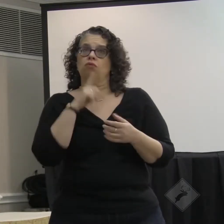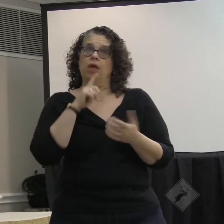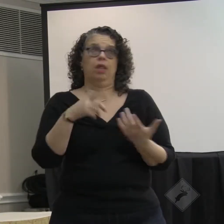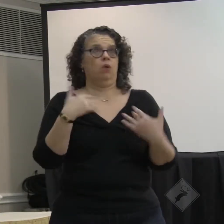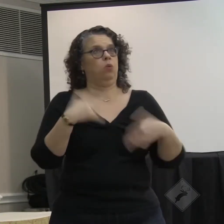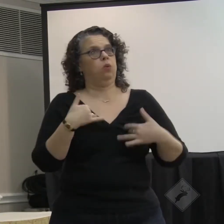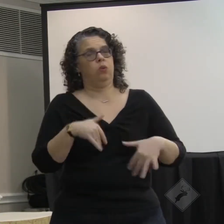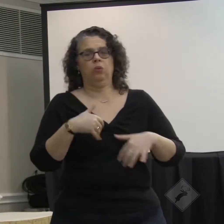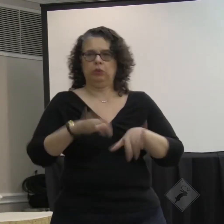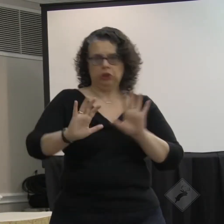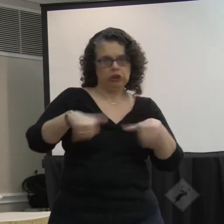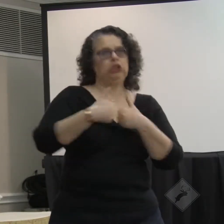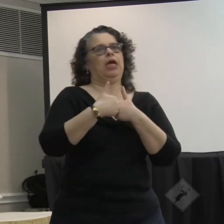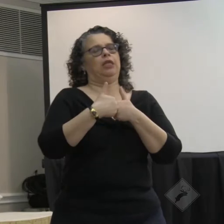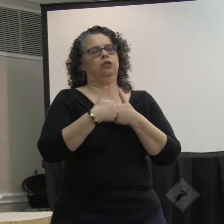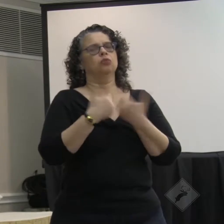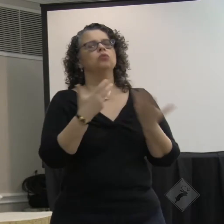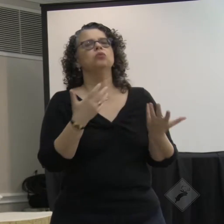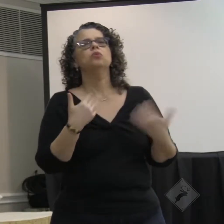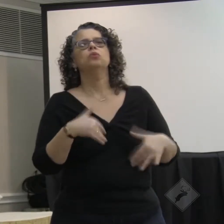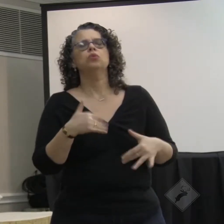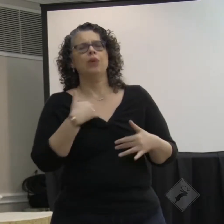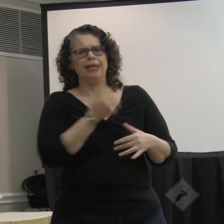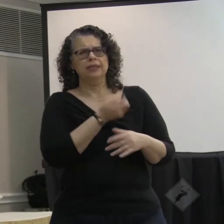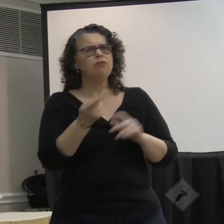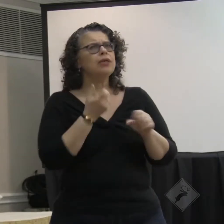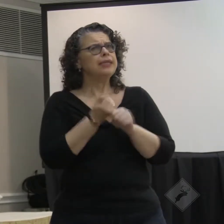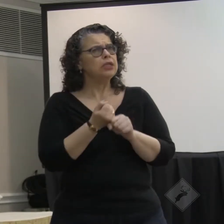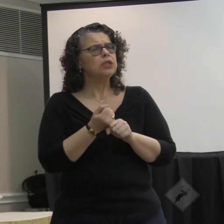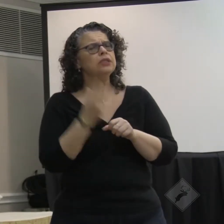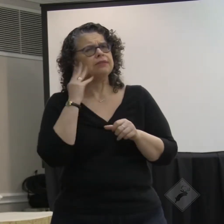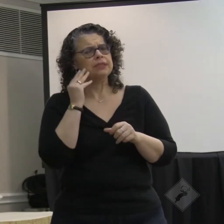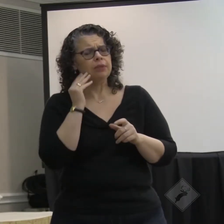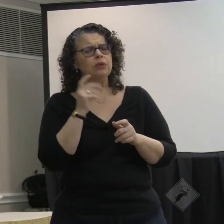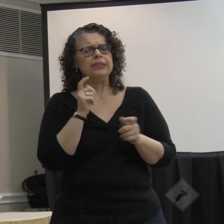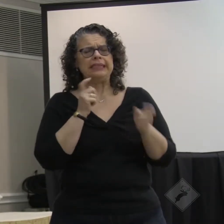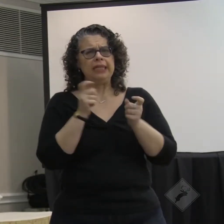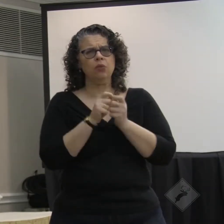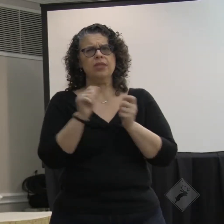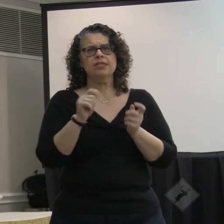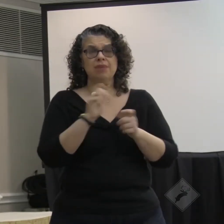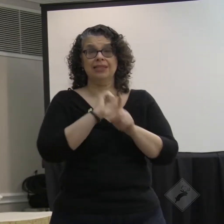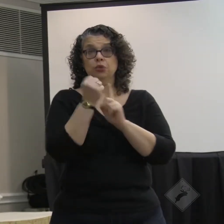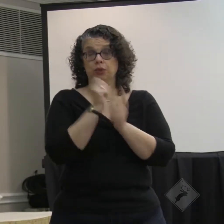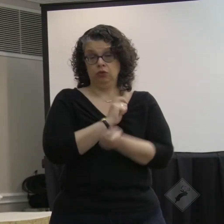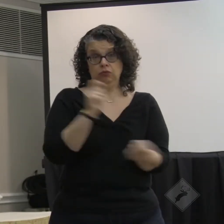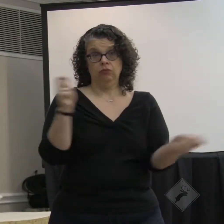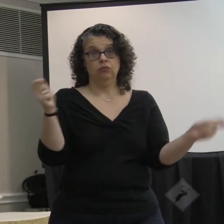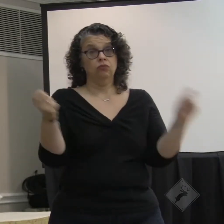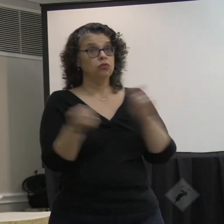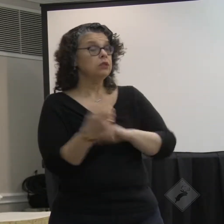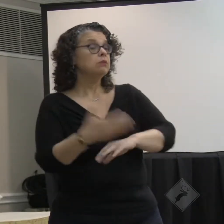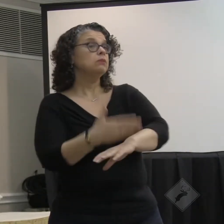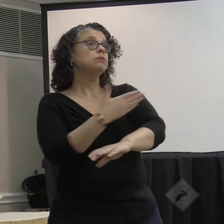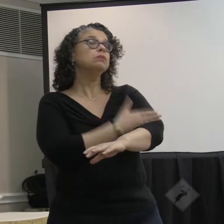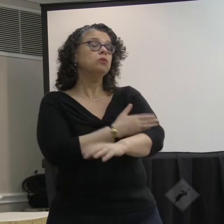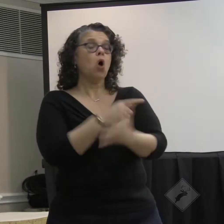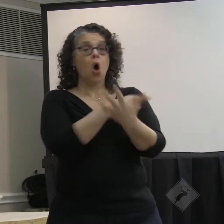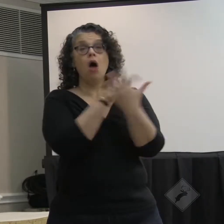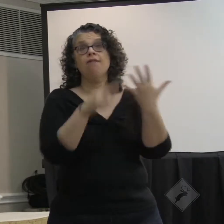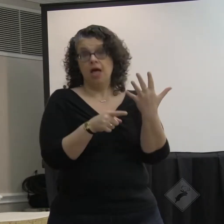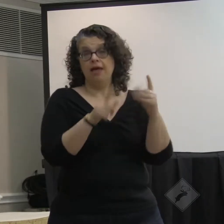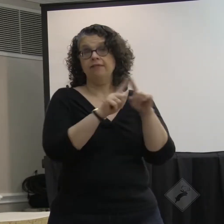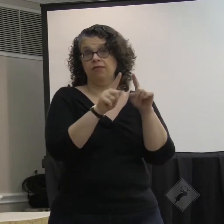We'd had, just several years of experience dealing with this, but we turned the situation around. Those events, all 5 of